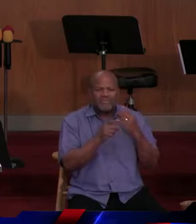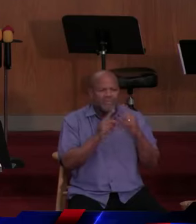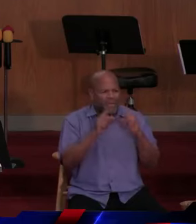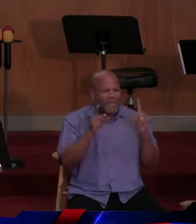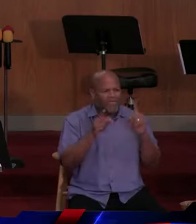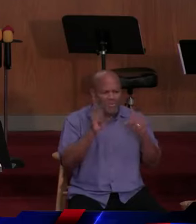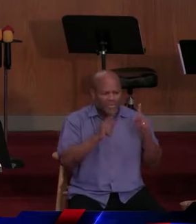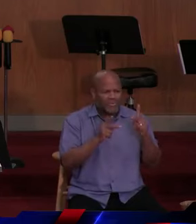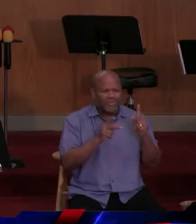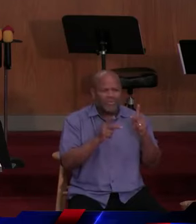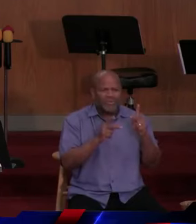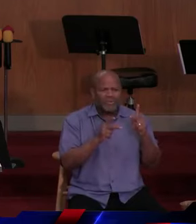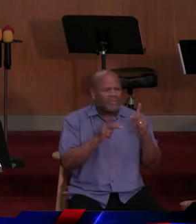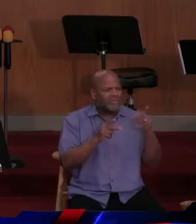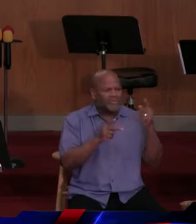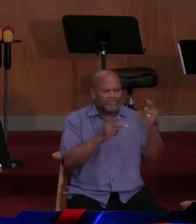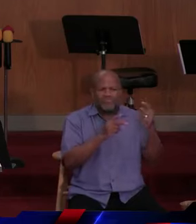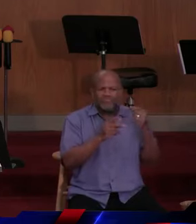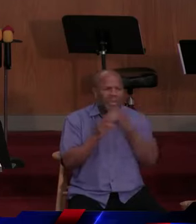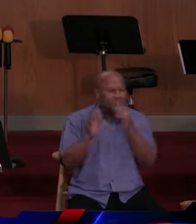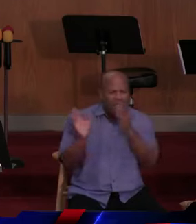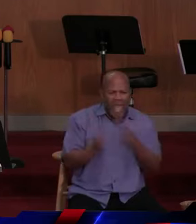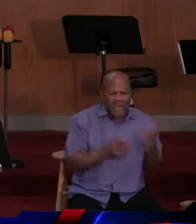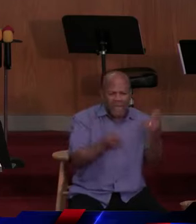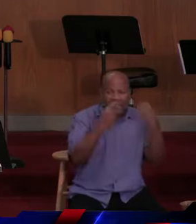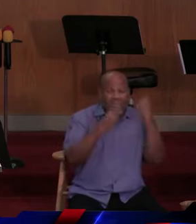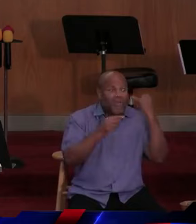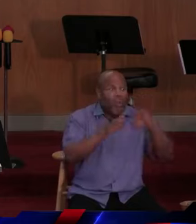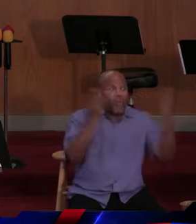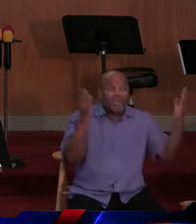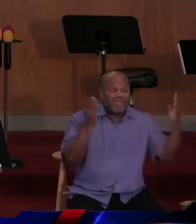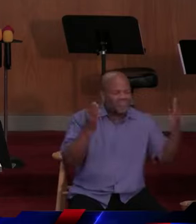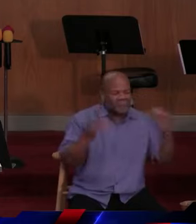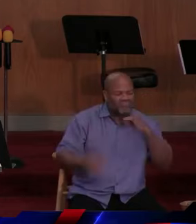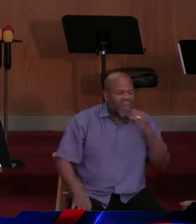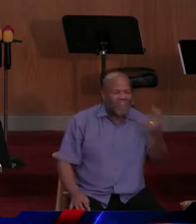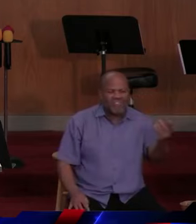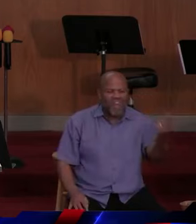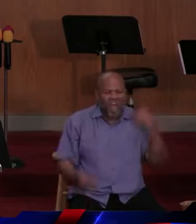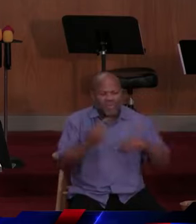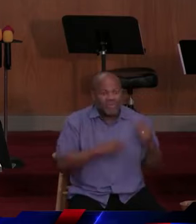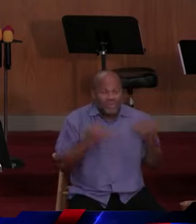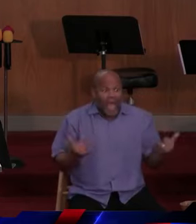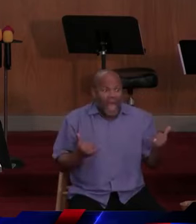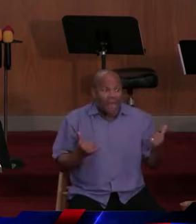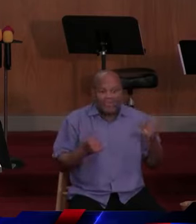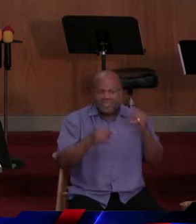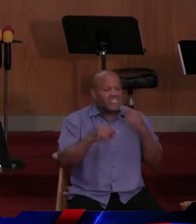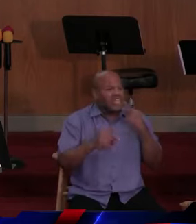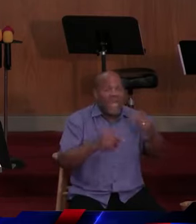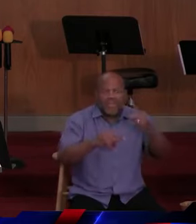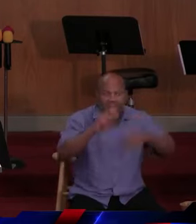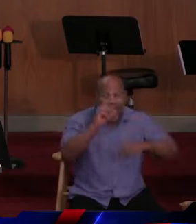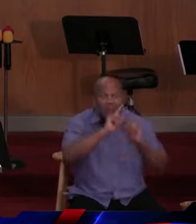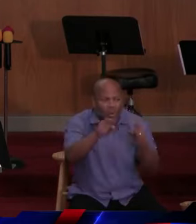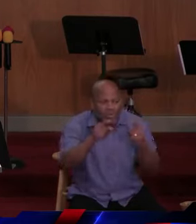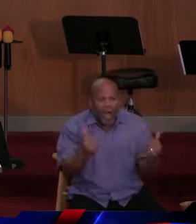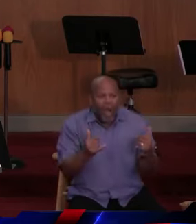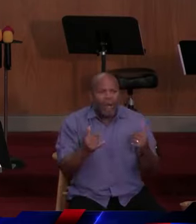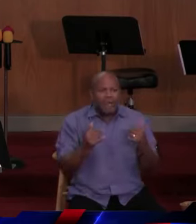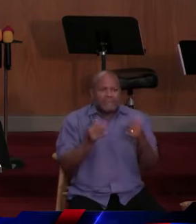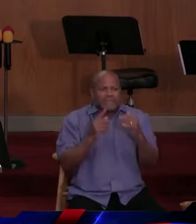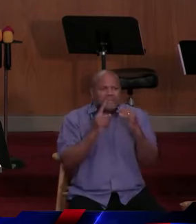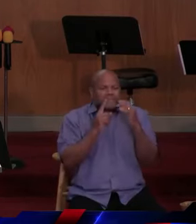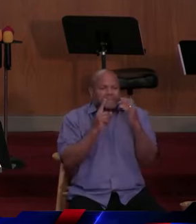in there who wasn't coming if we was open. But now that folk tell you you can't go, that thing hit a